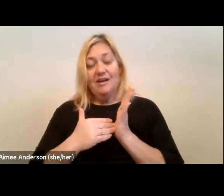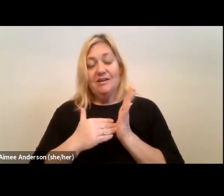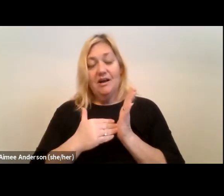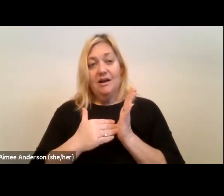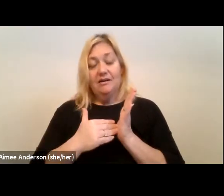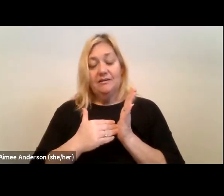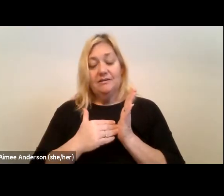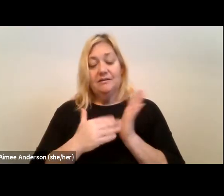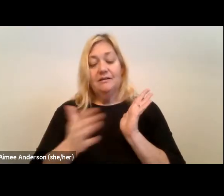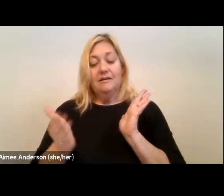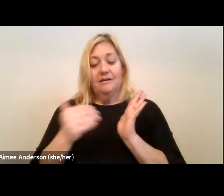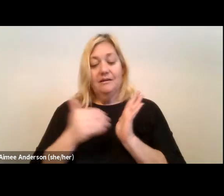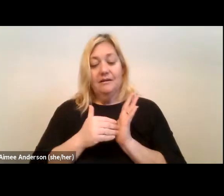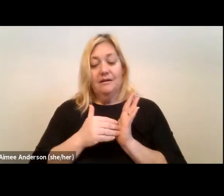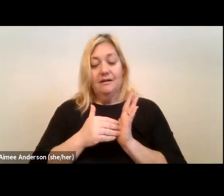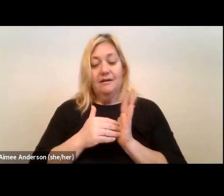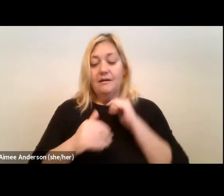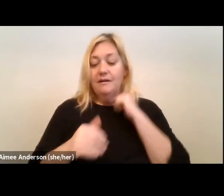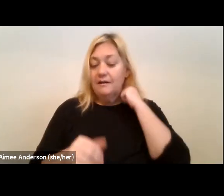Again,